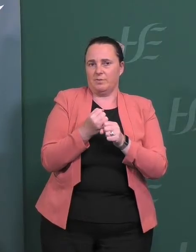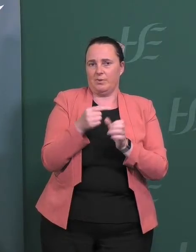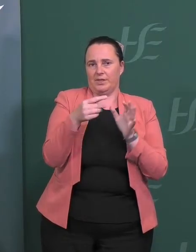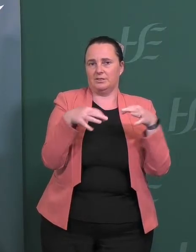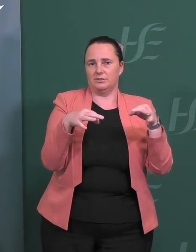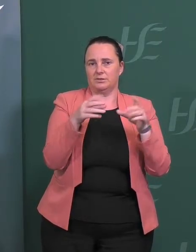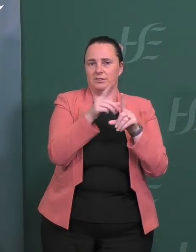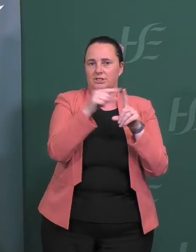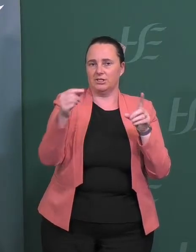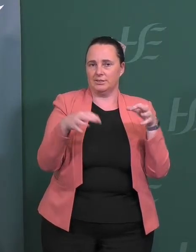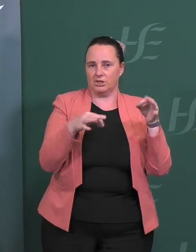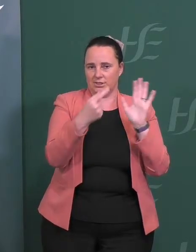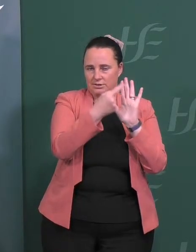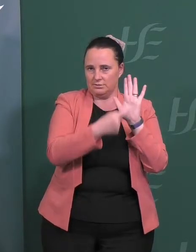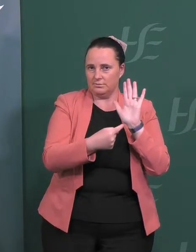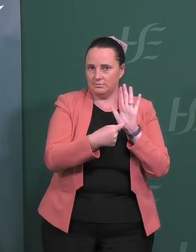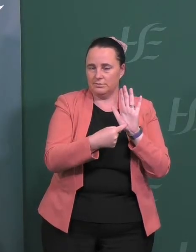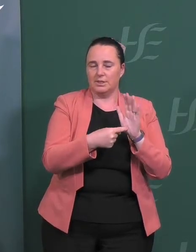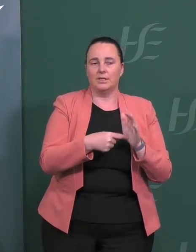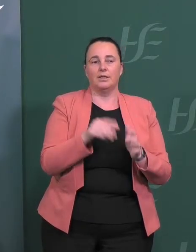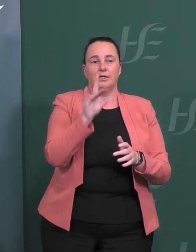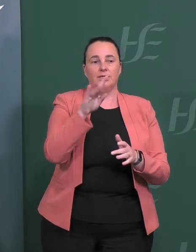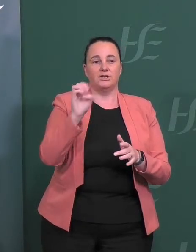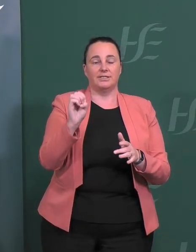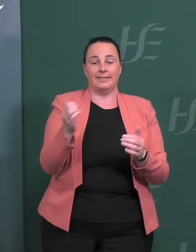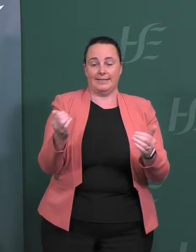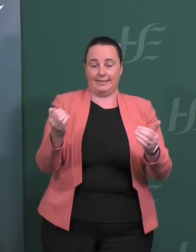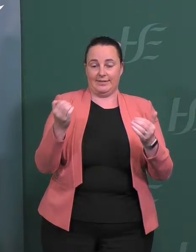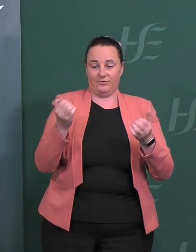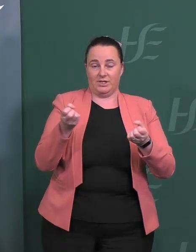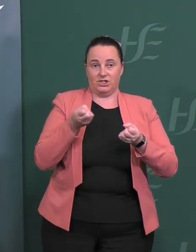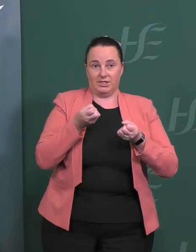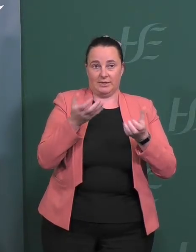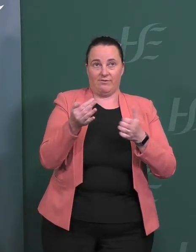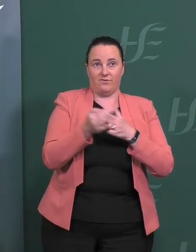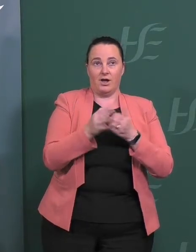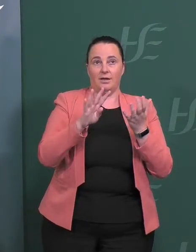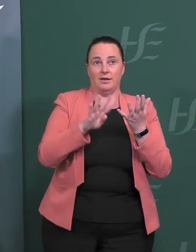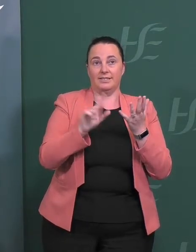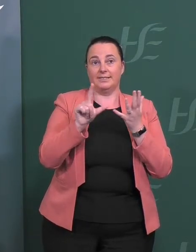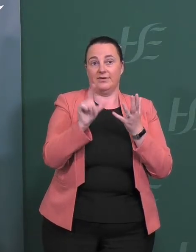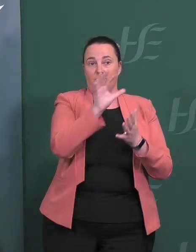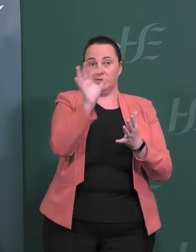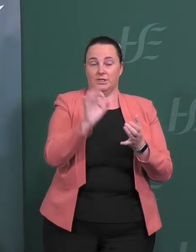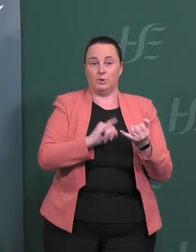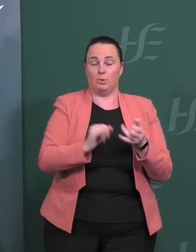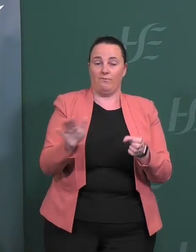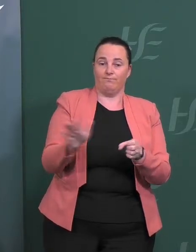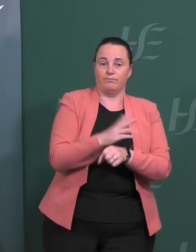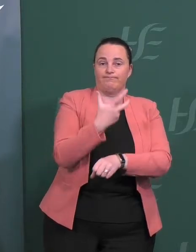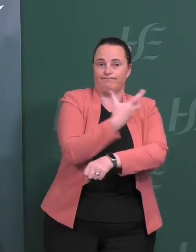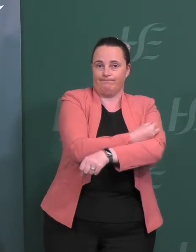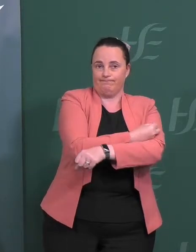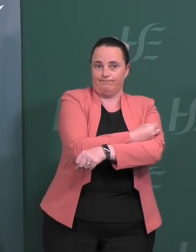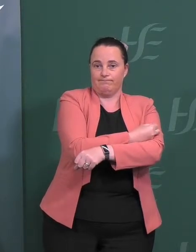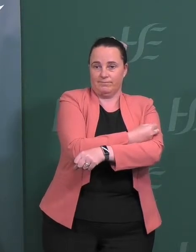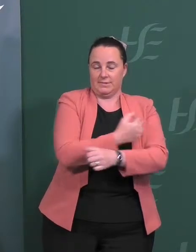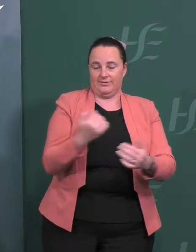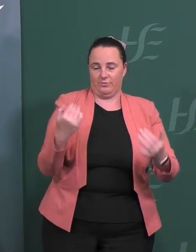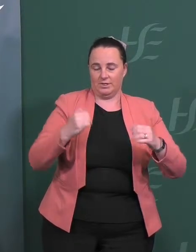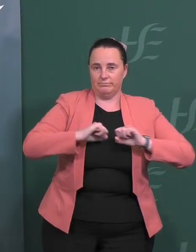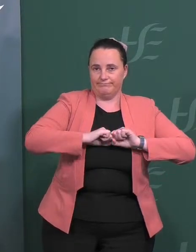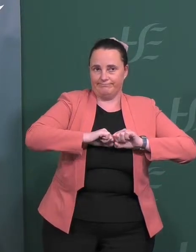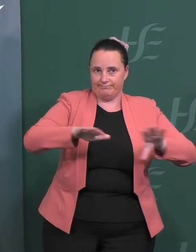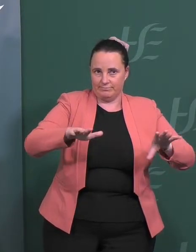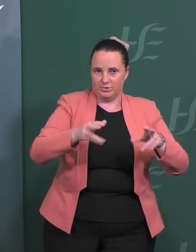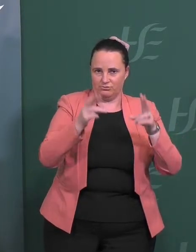The HSE has provided the information for 97% of those who are fully vaccinated with